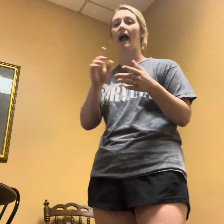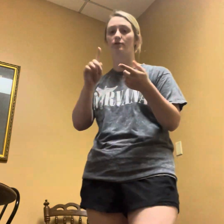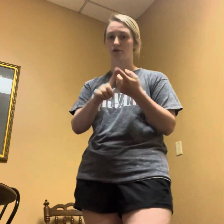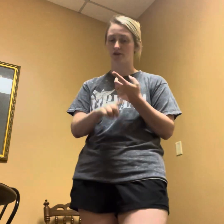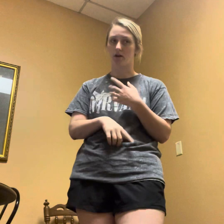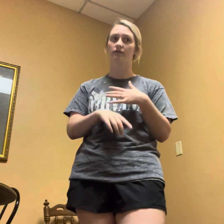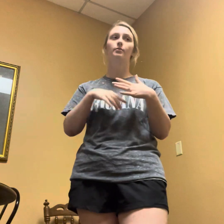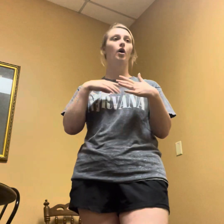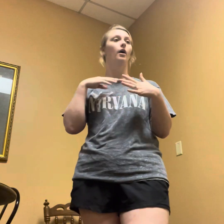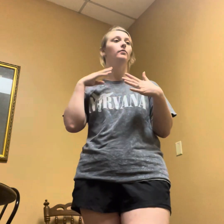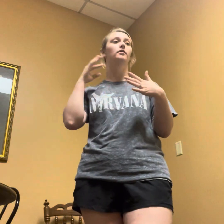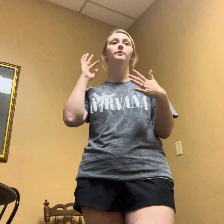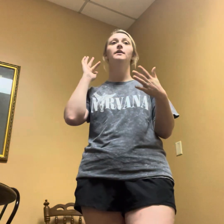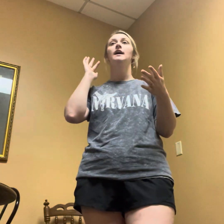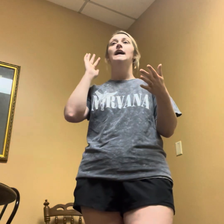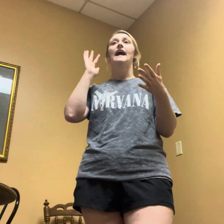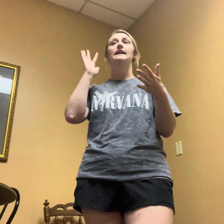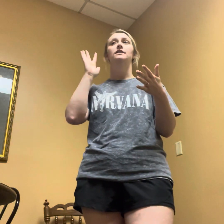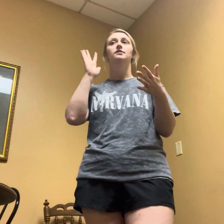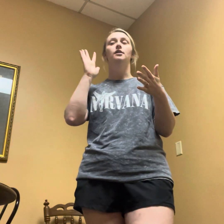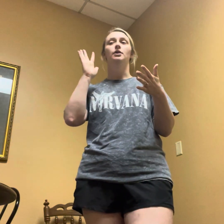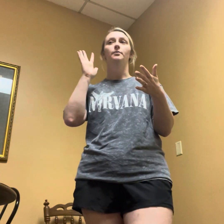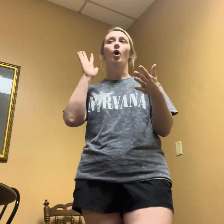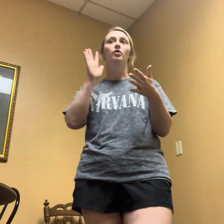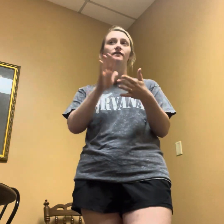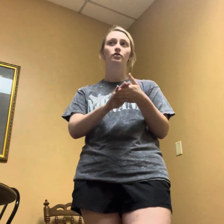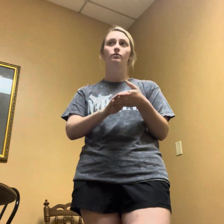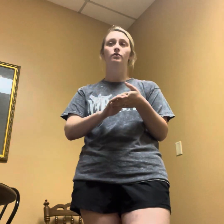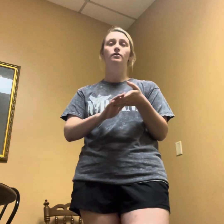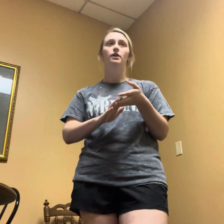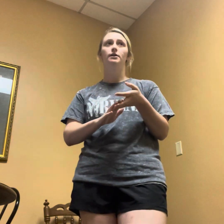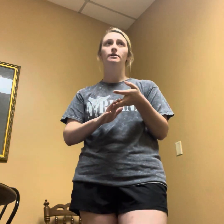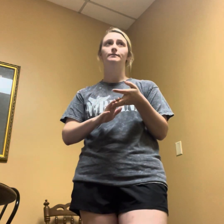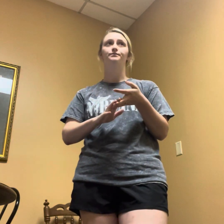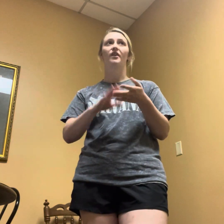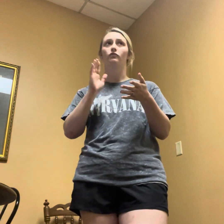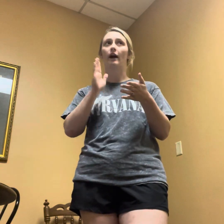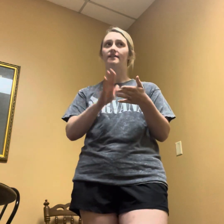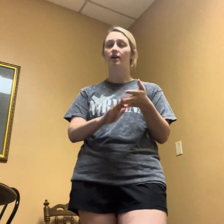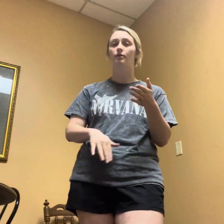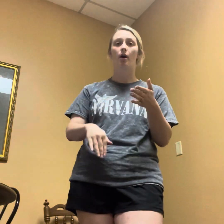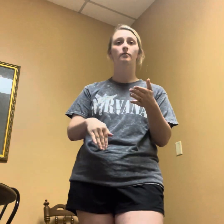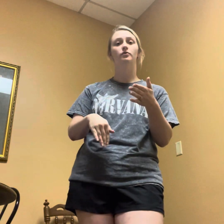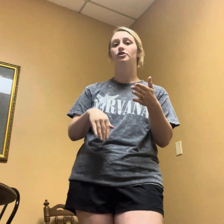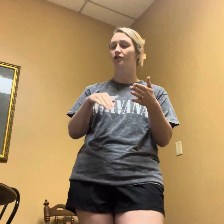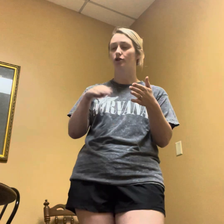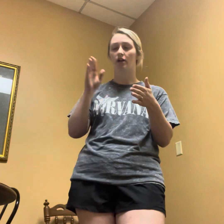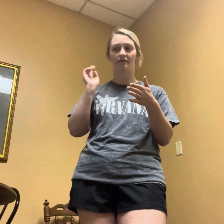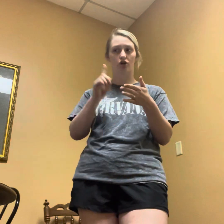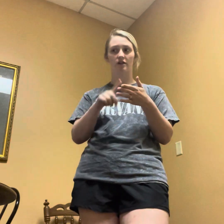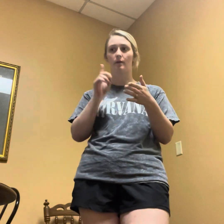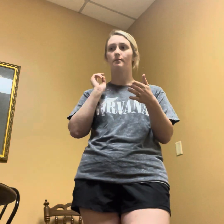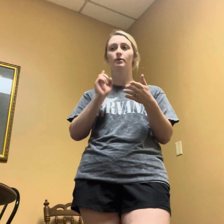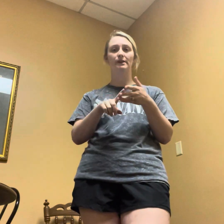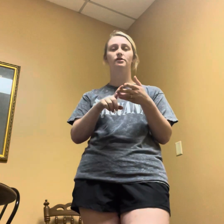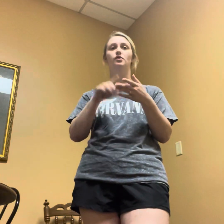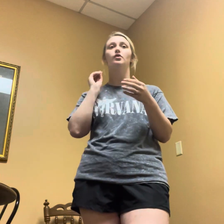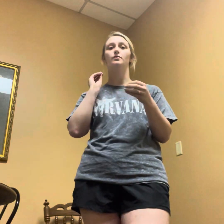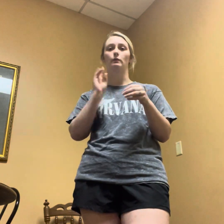to solve the problem, and all of you will write down the problem on you're going to have scratch paper and pencil. You will write